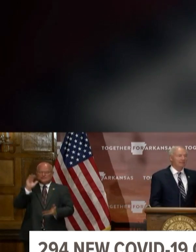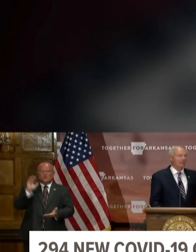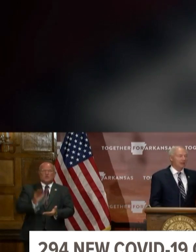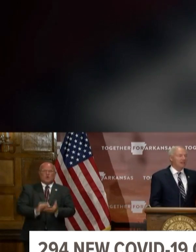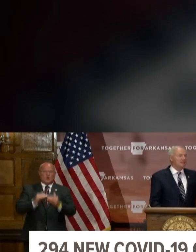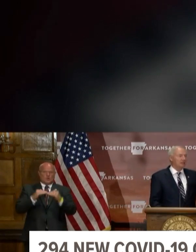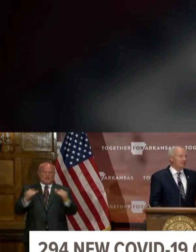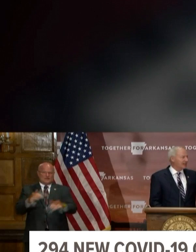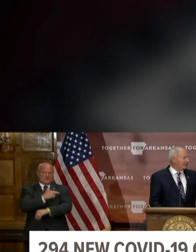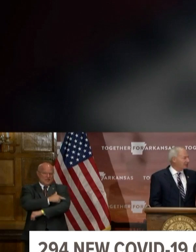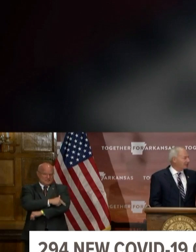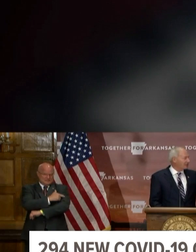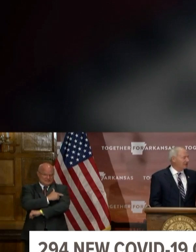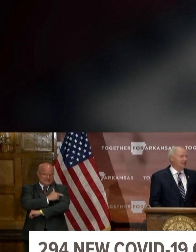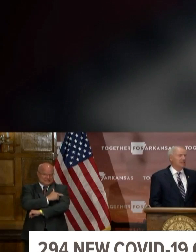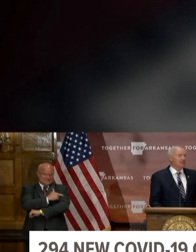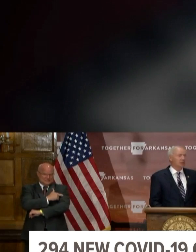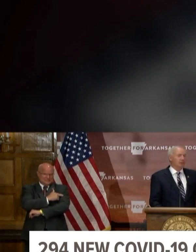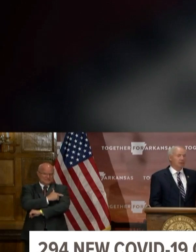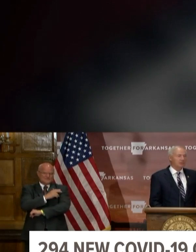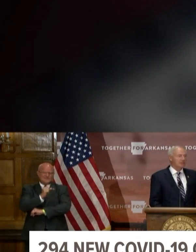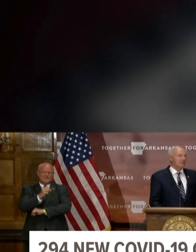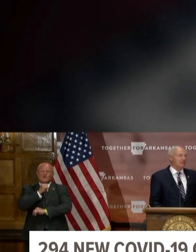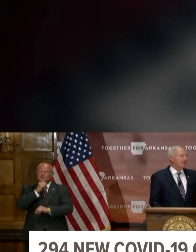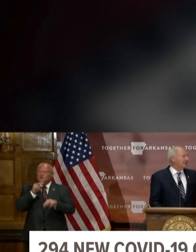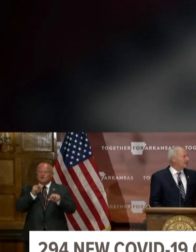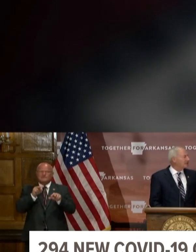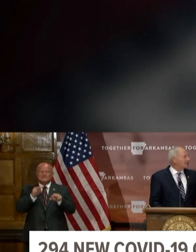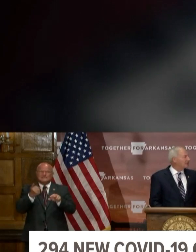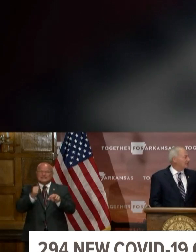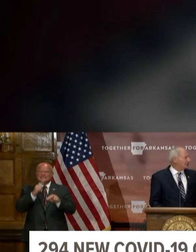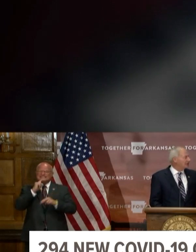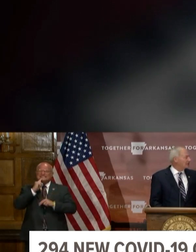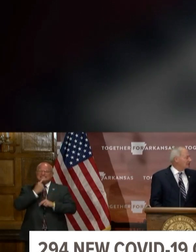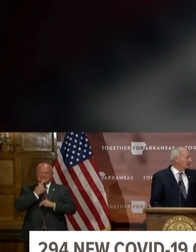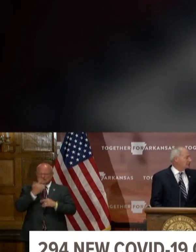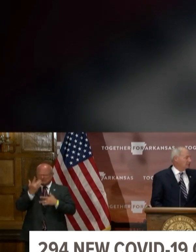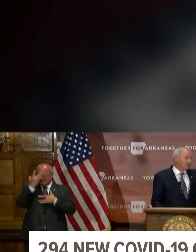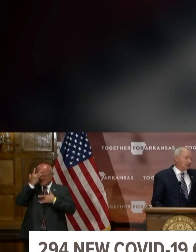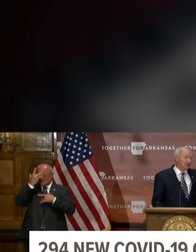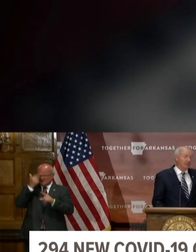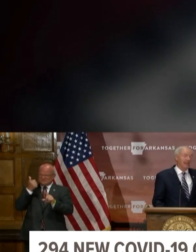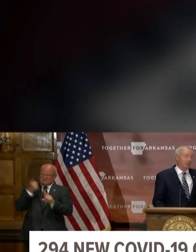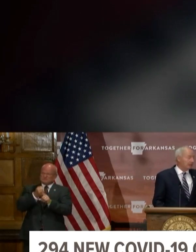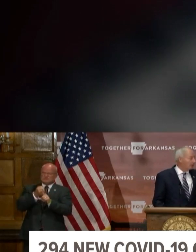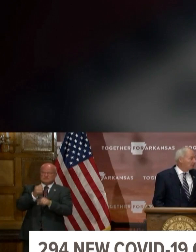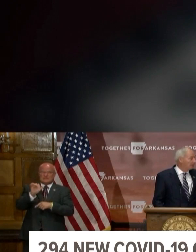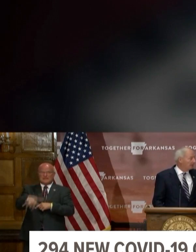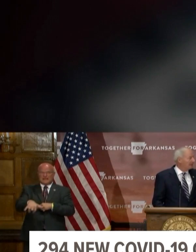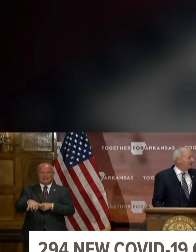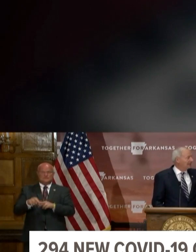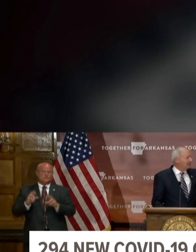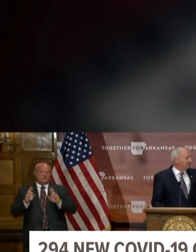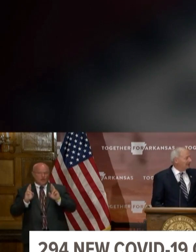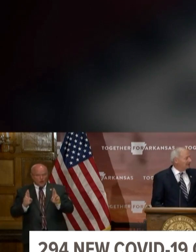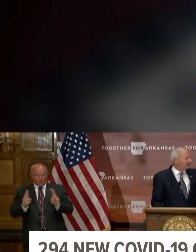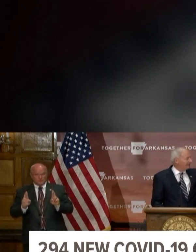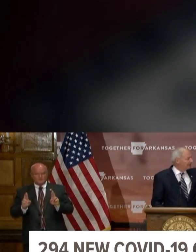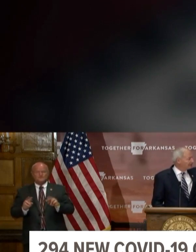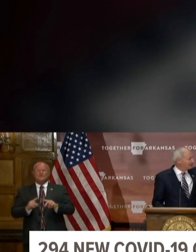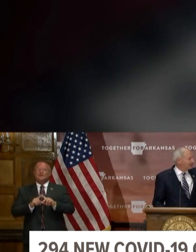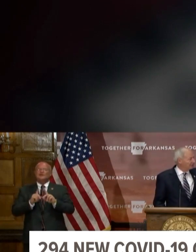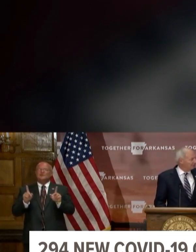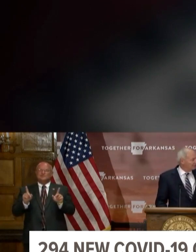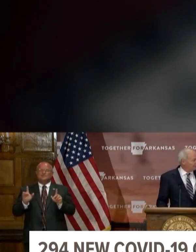low level of hospitalizations, so we won't see any serious illnesses as a result of that, we hope. But